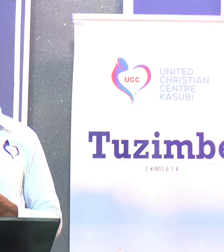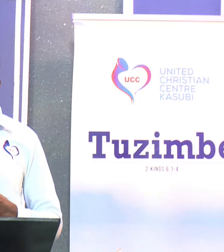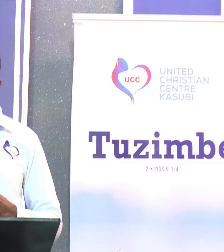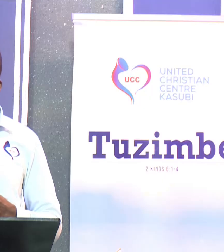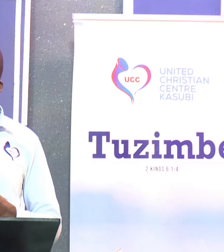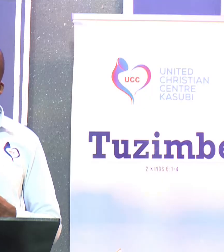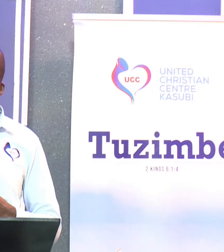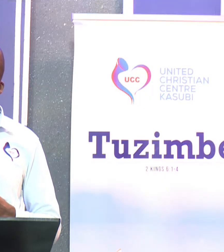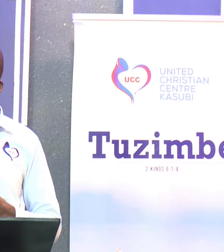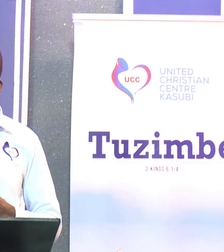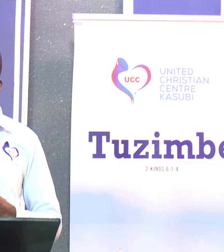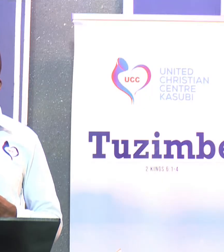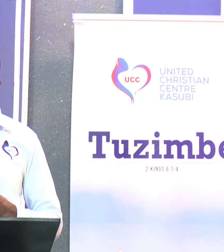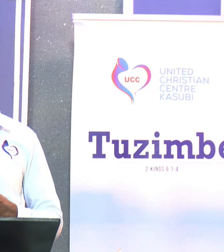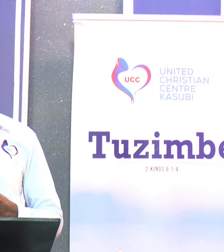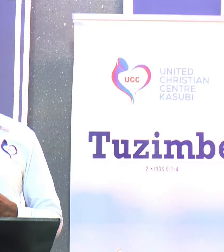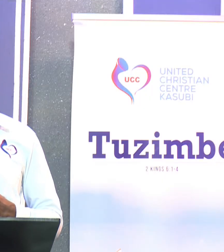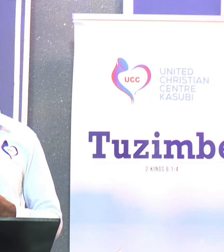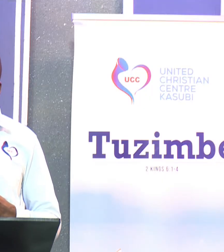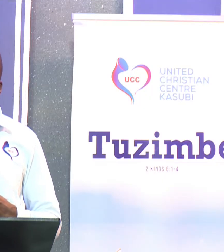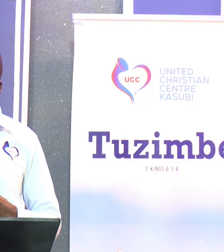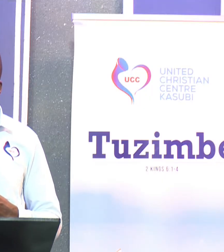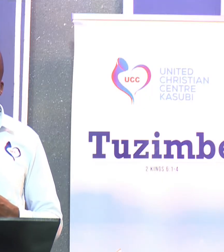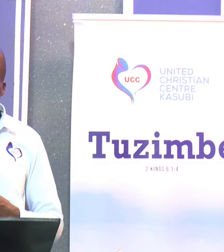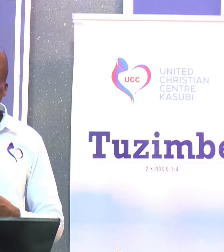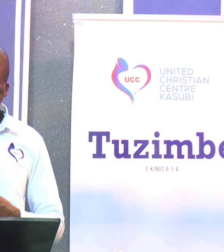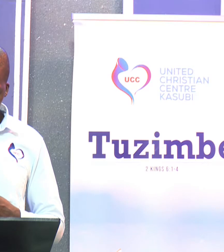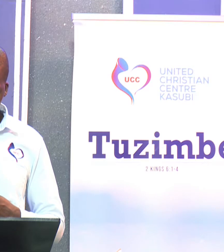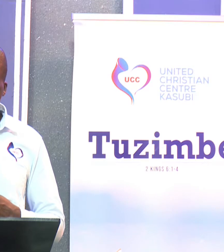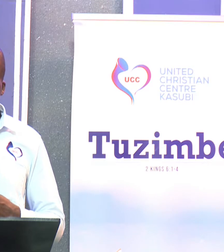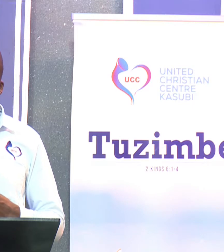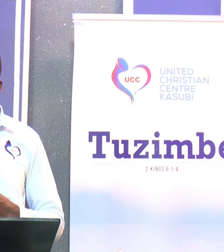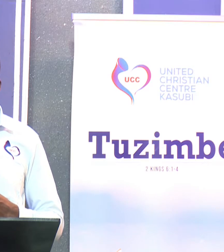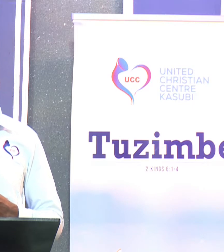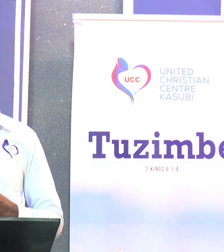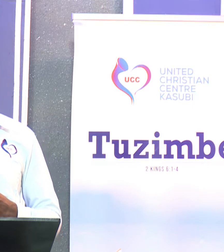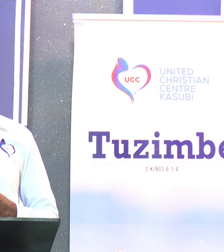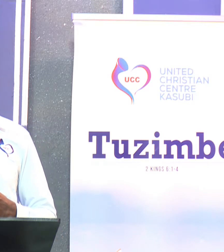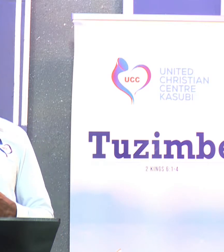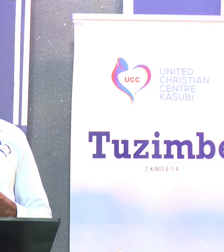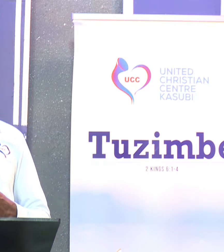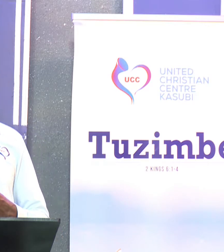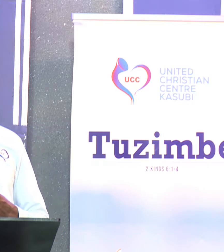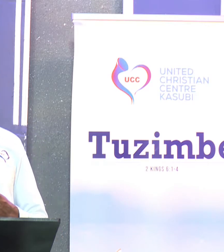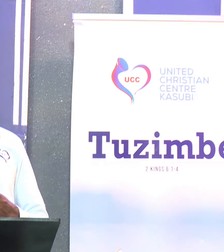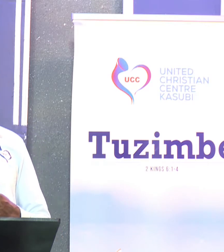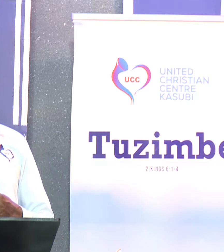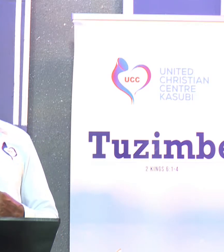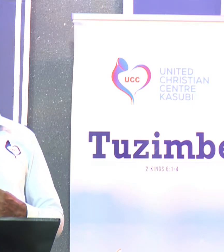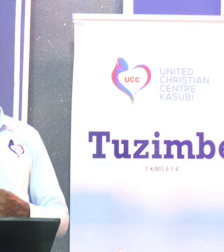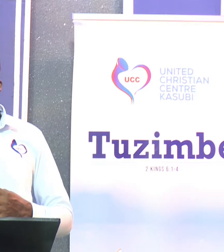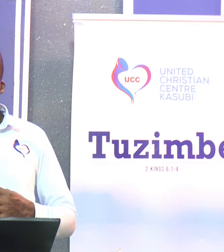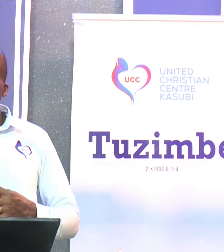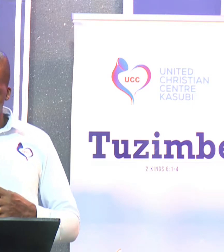that I will not get my instructions, I will not get my directives. Sijja kuzitegeerera, sijja zikola. And I will not understand them